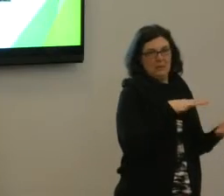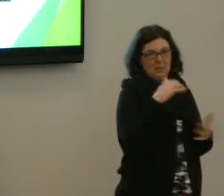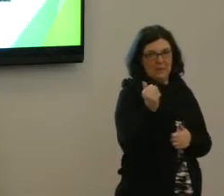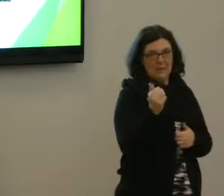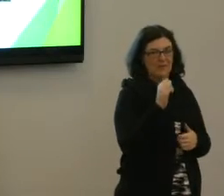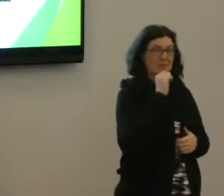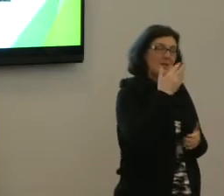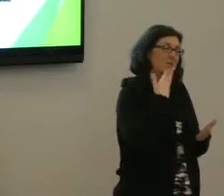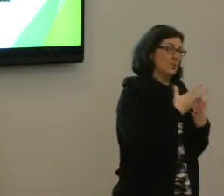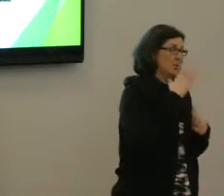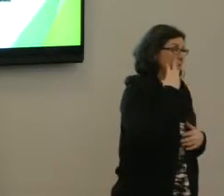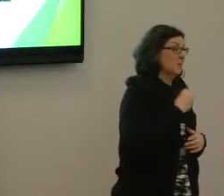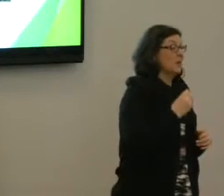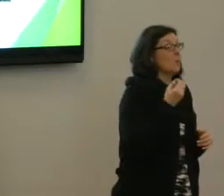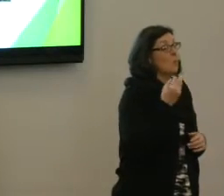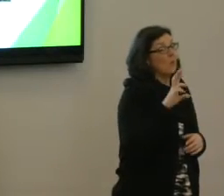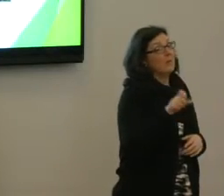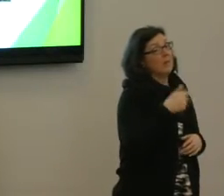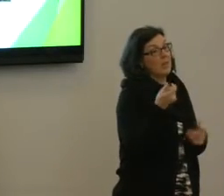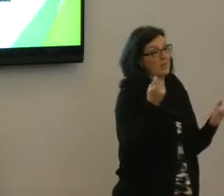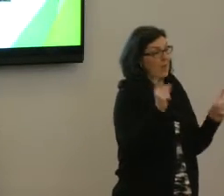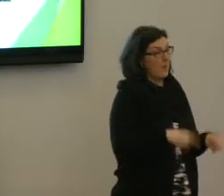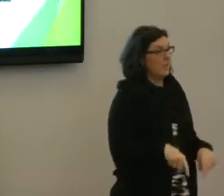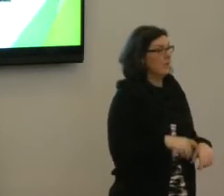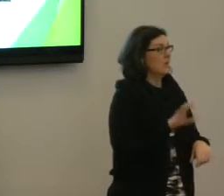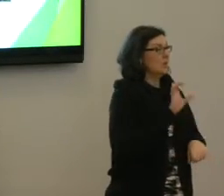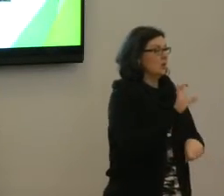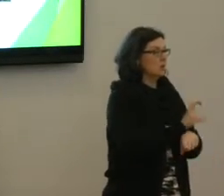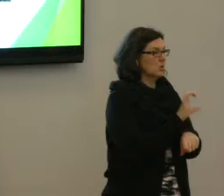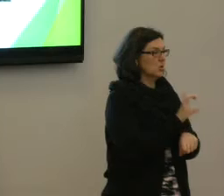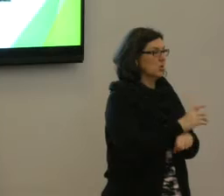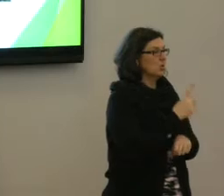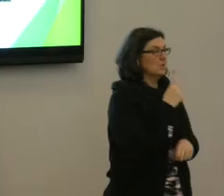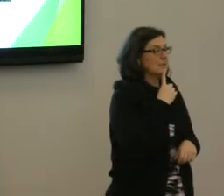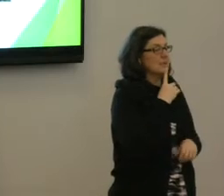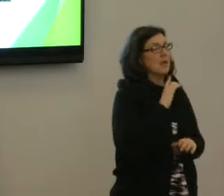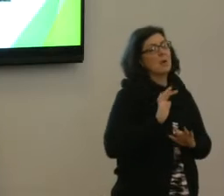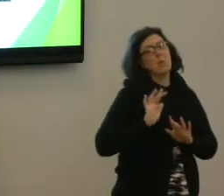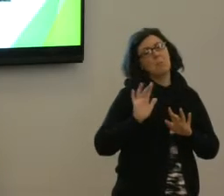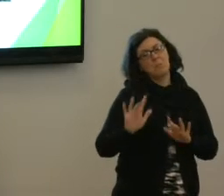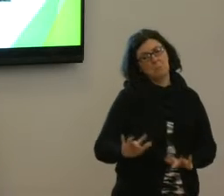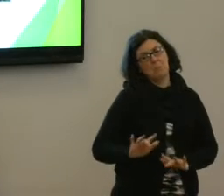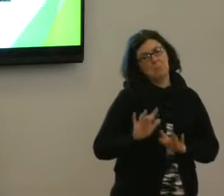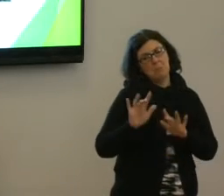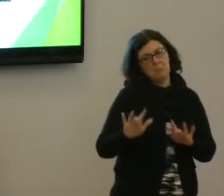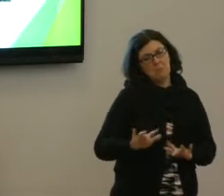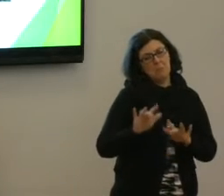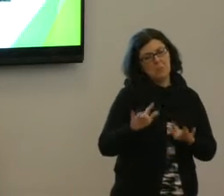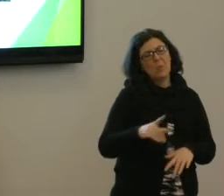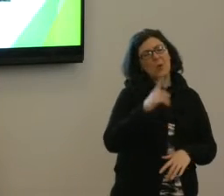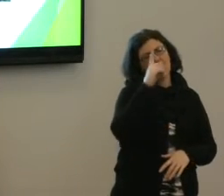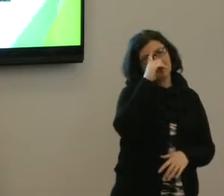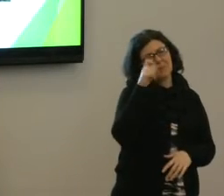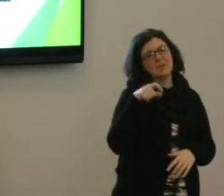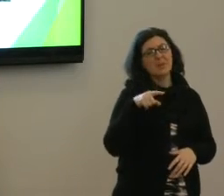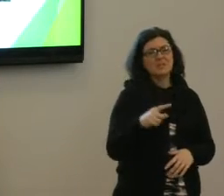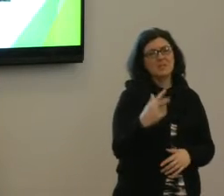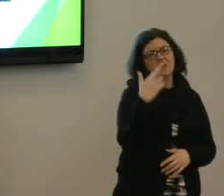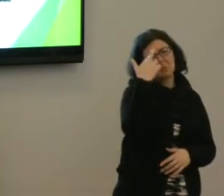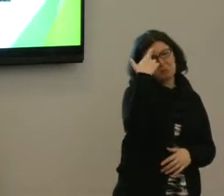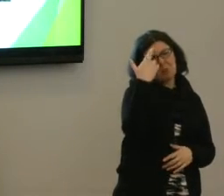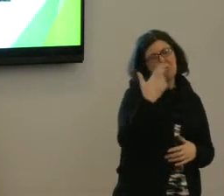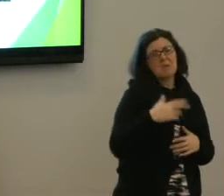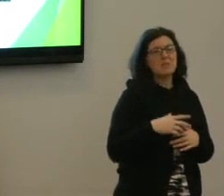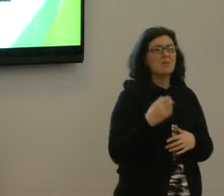Or the other thing will happen is the church will say, will take pity on them and say, oh, well, it's just because they're